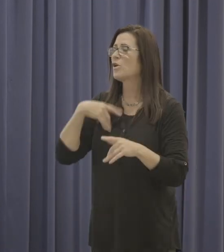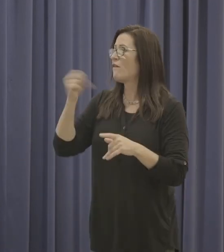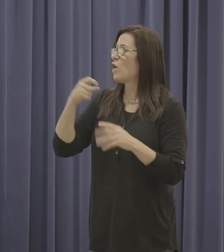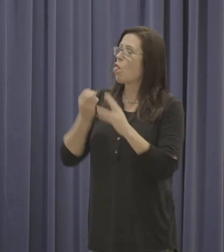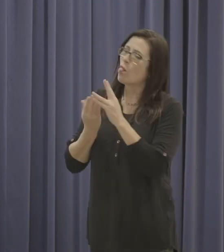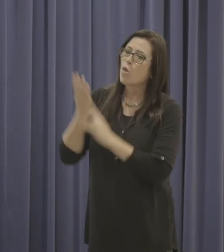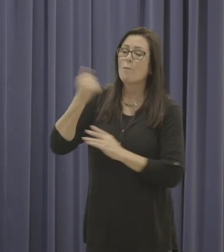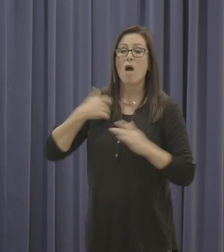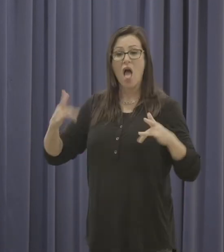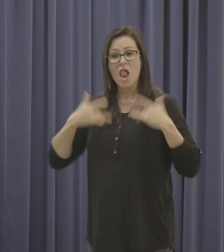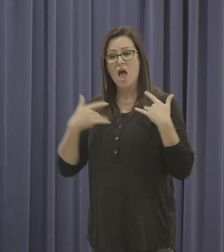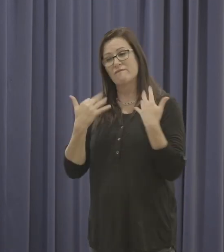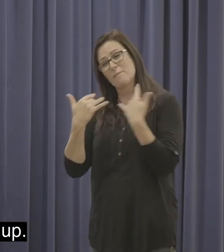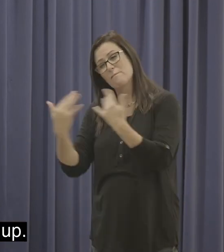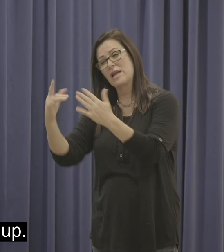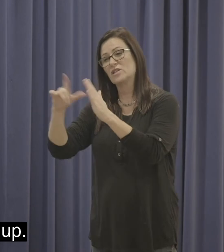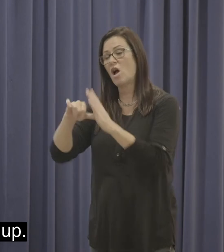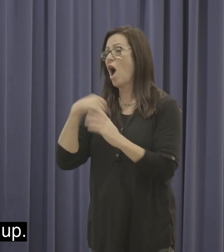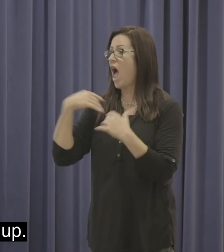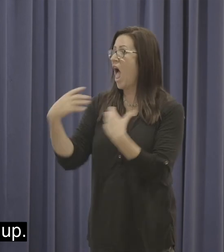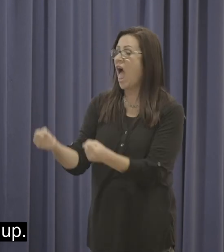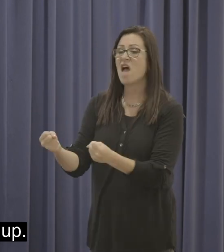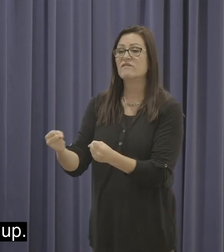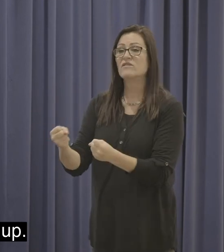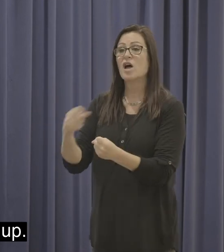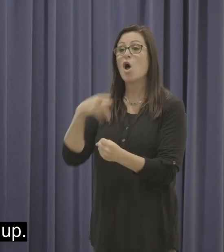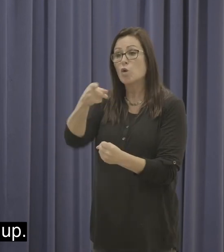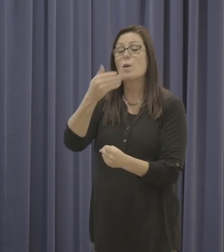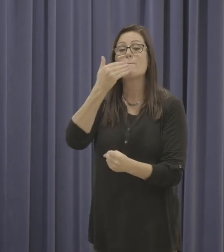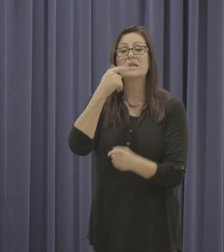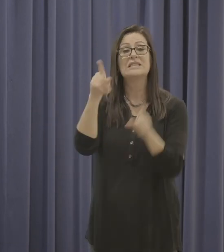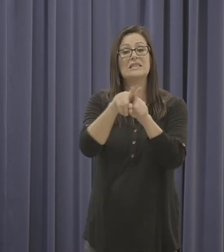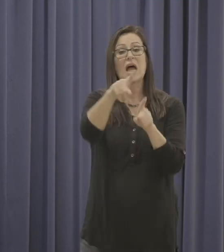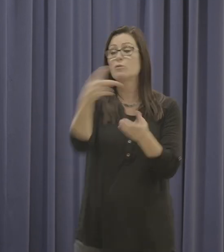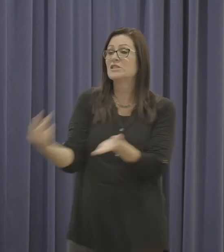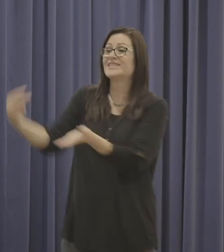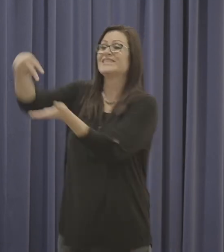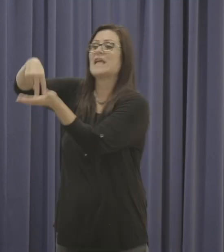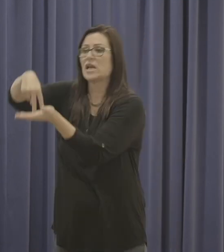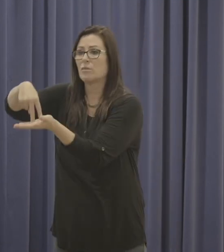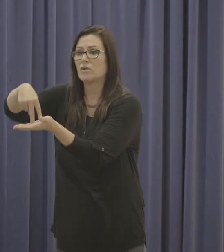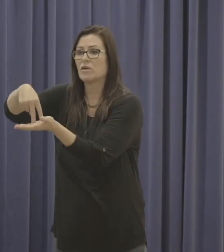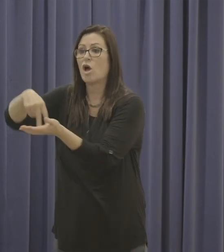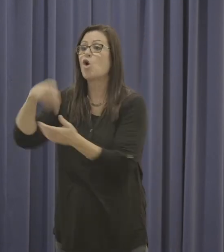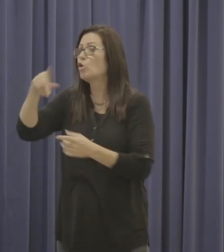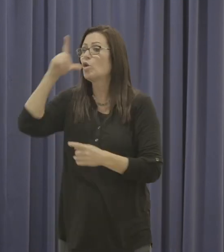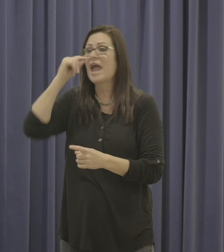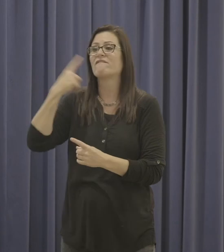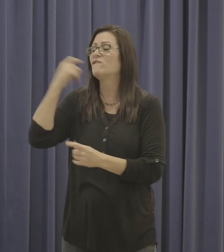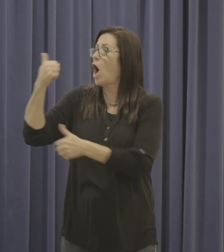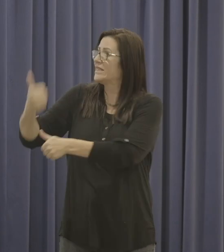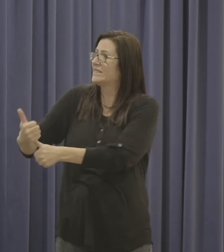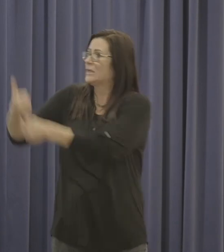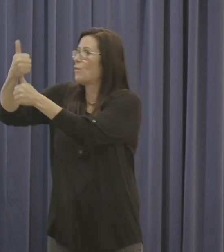times throughout my life, please don't be afraid to speak up. The right person will be able to guide you through no matter what.